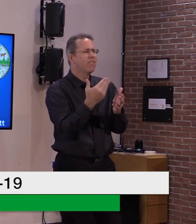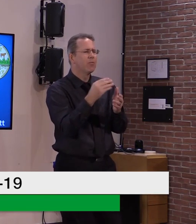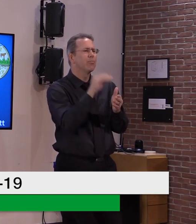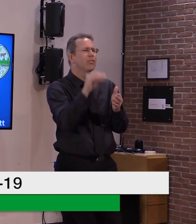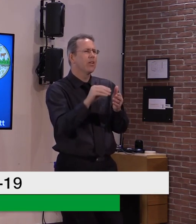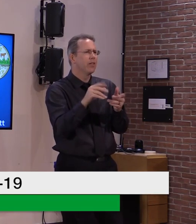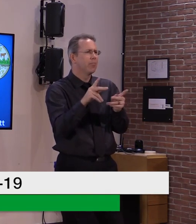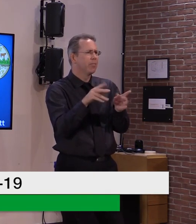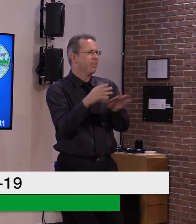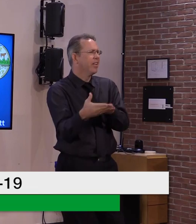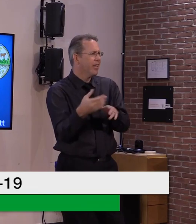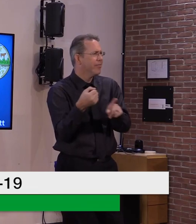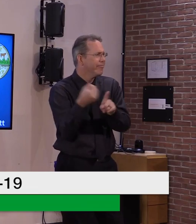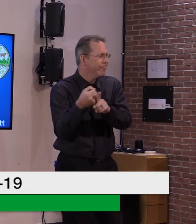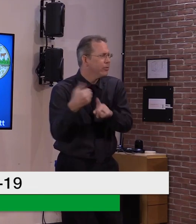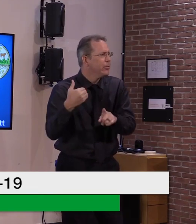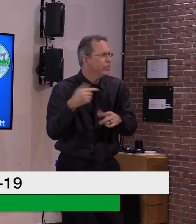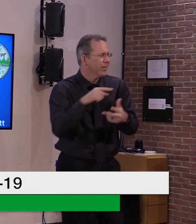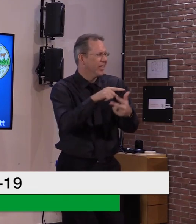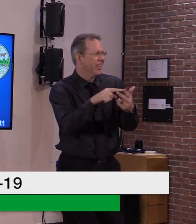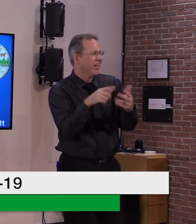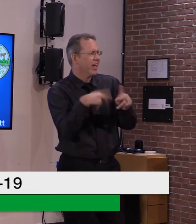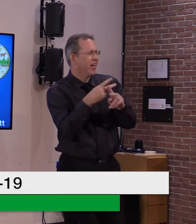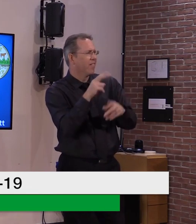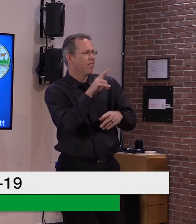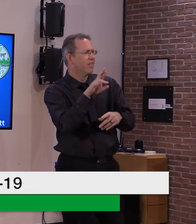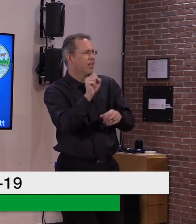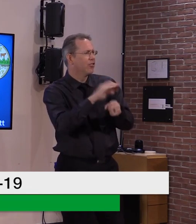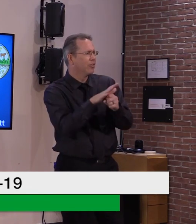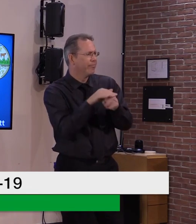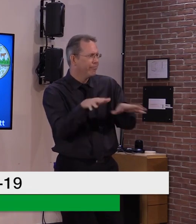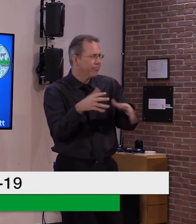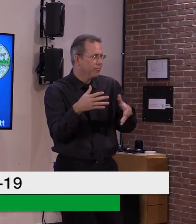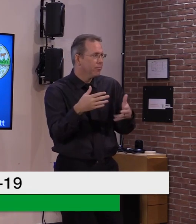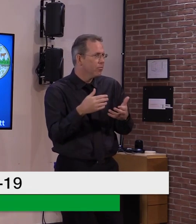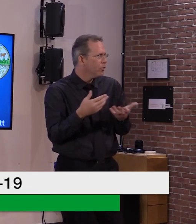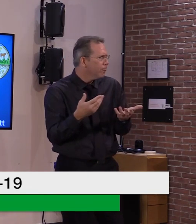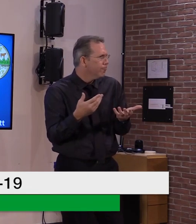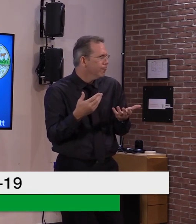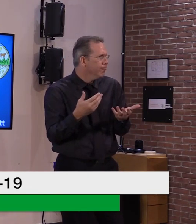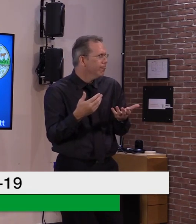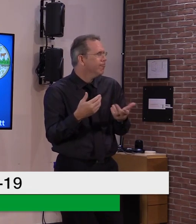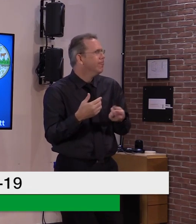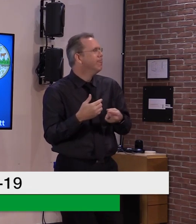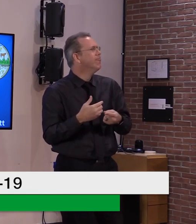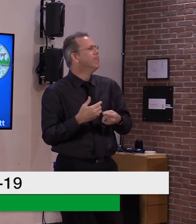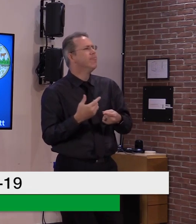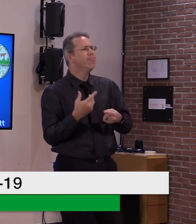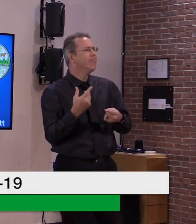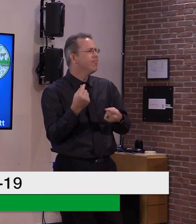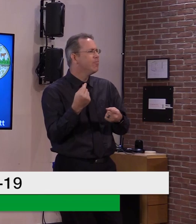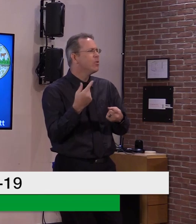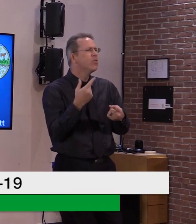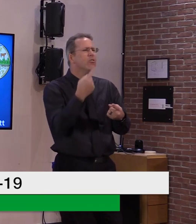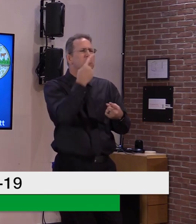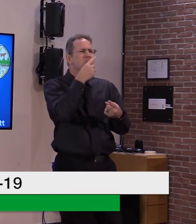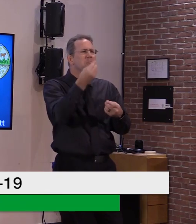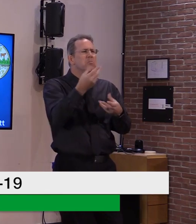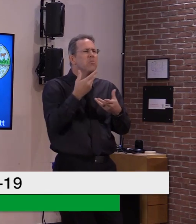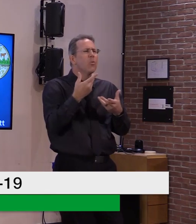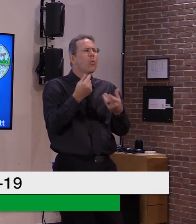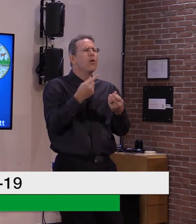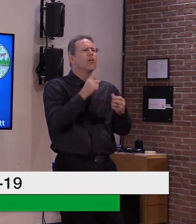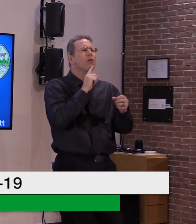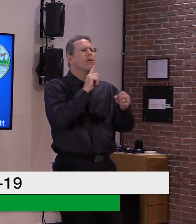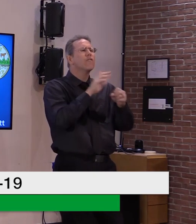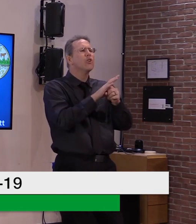could you tell me about now at this point in time what the fatality rate is